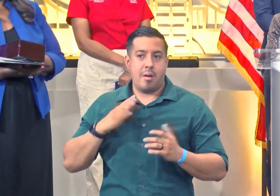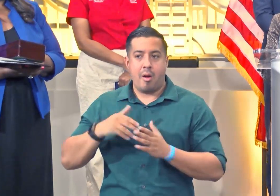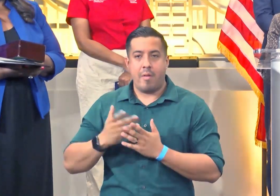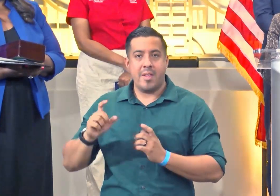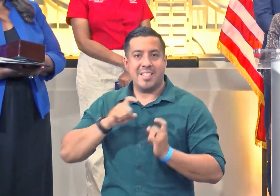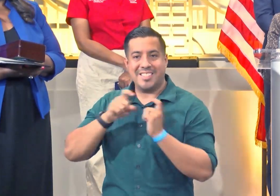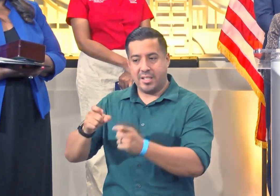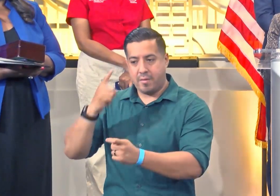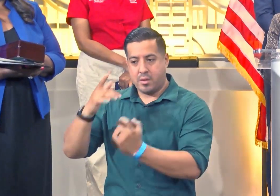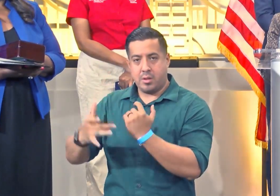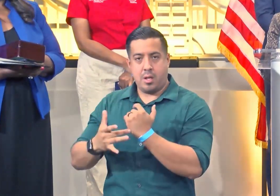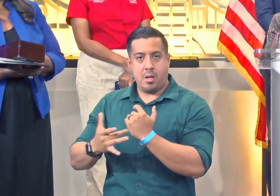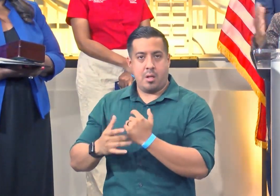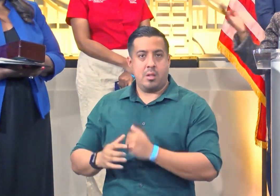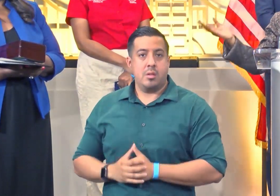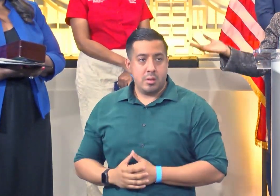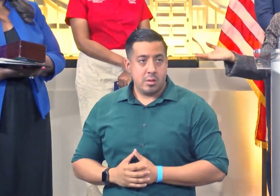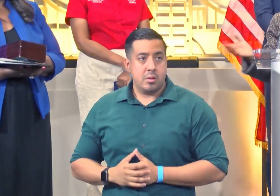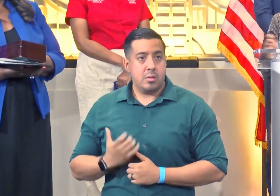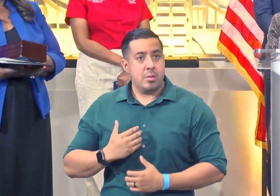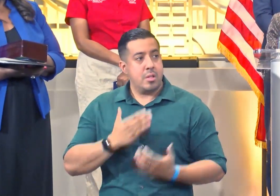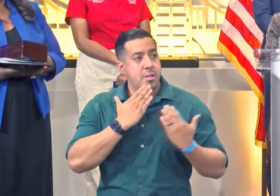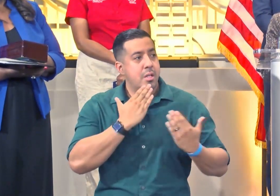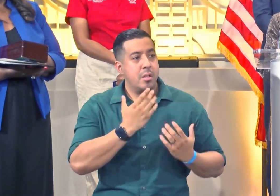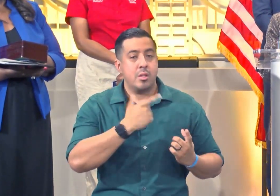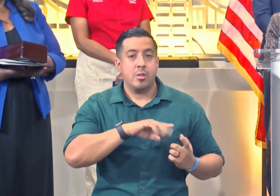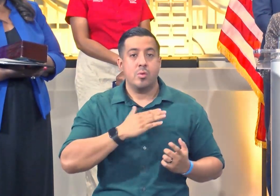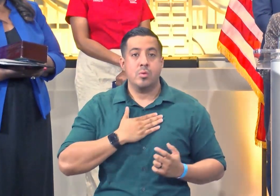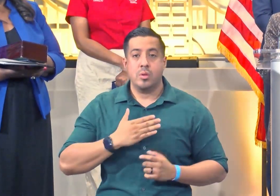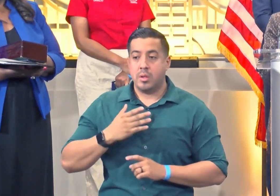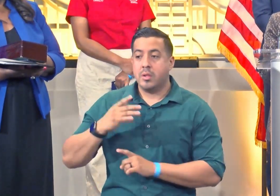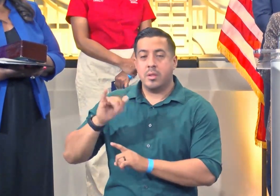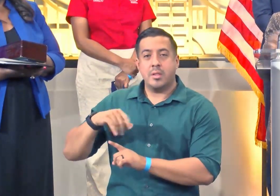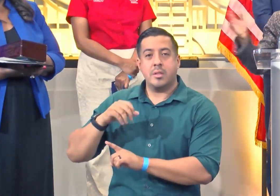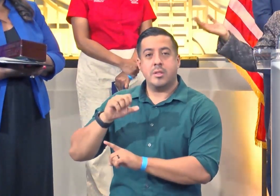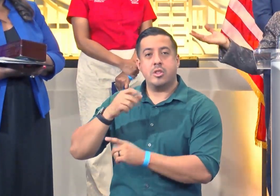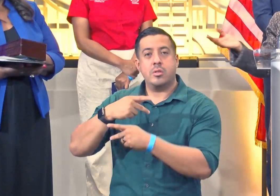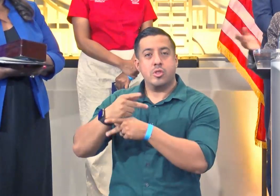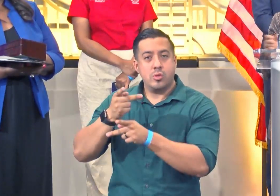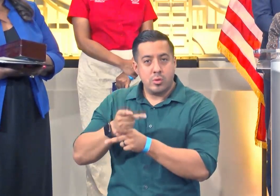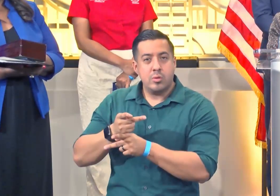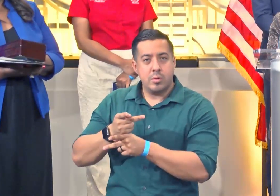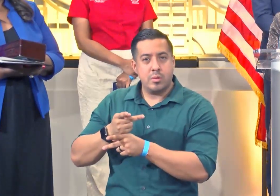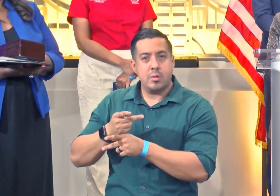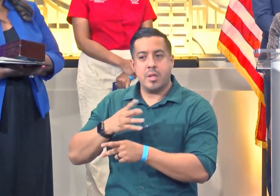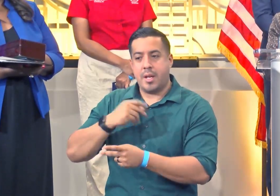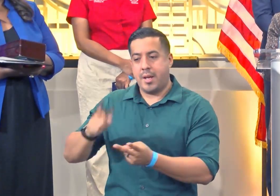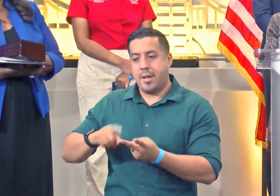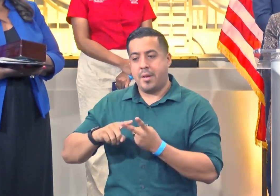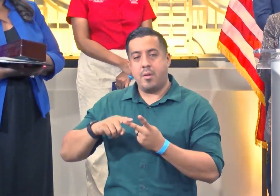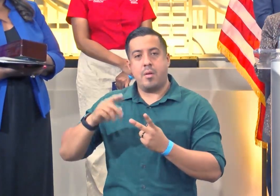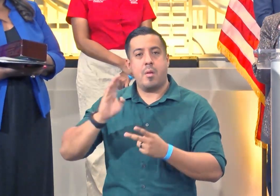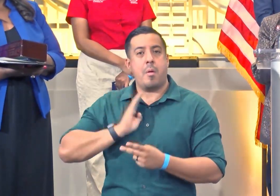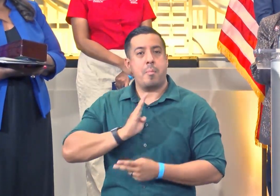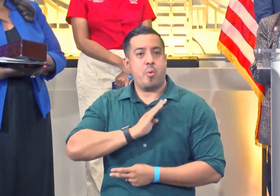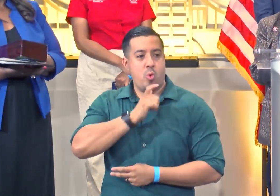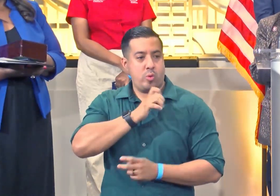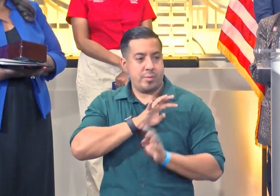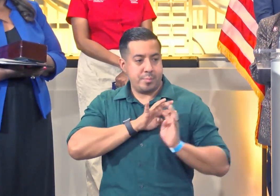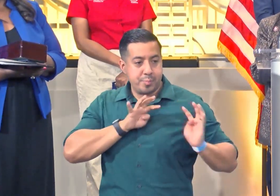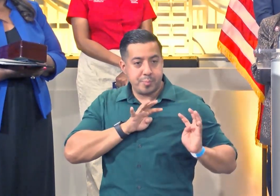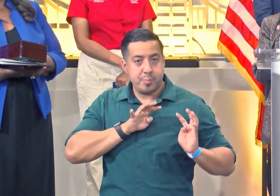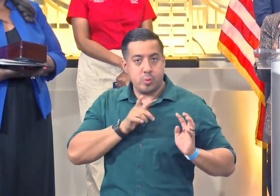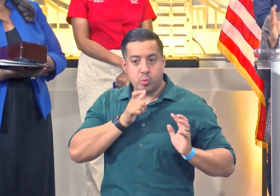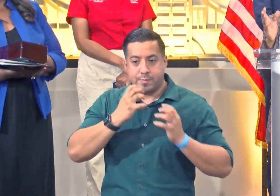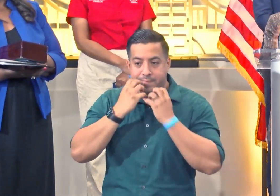technology. So thank you for a willing superintendent, an outstanding board that is here who care about our children,